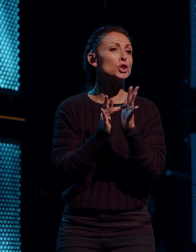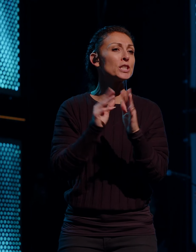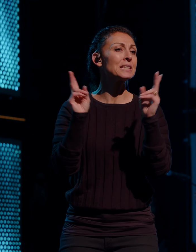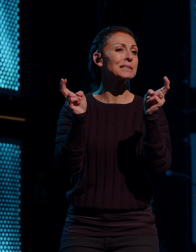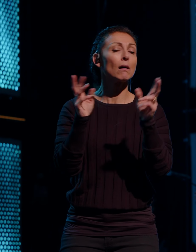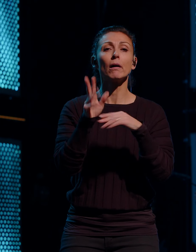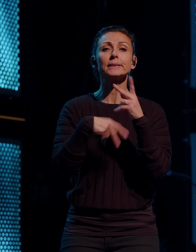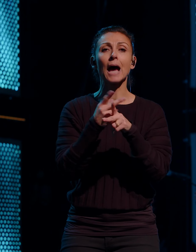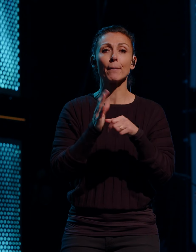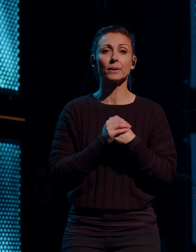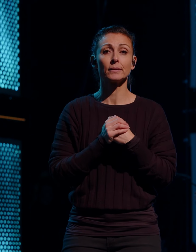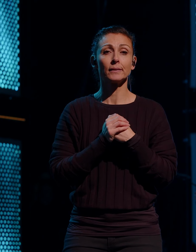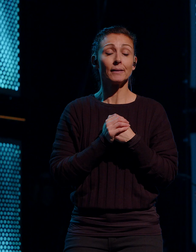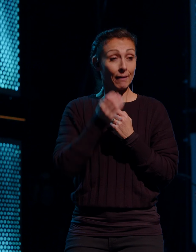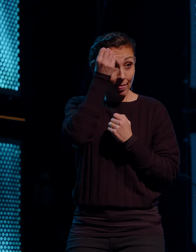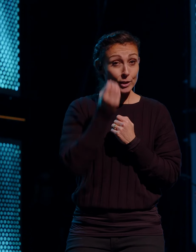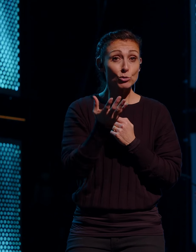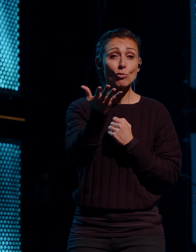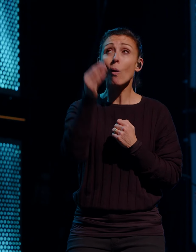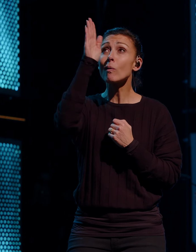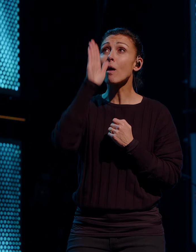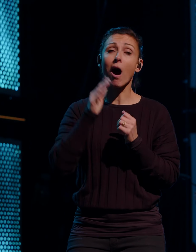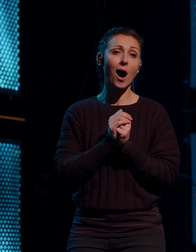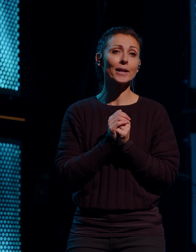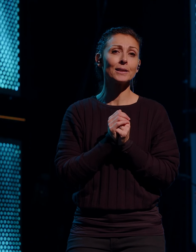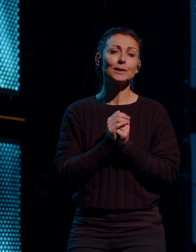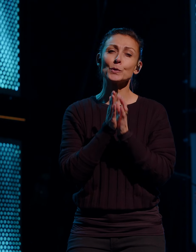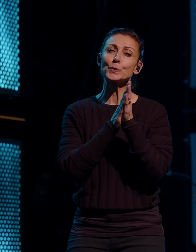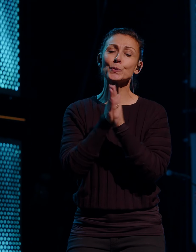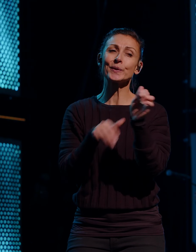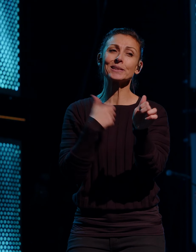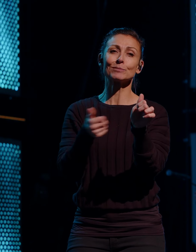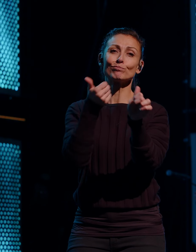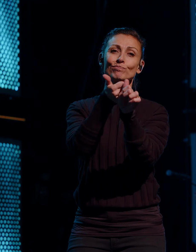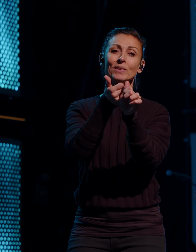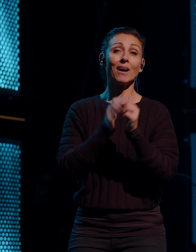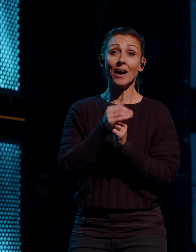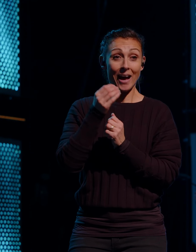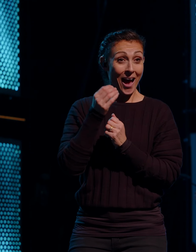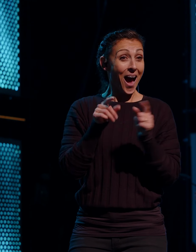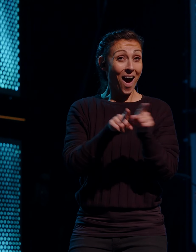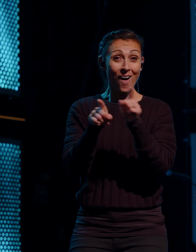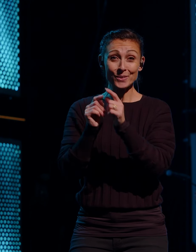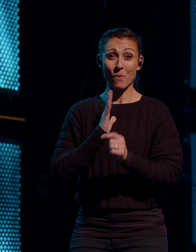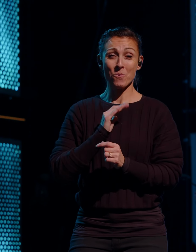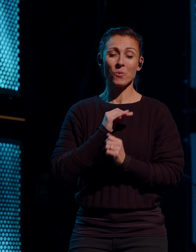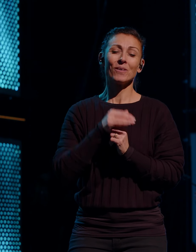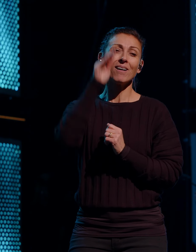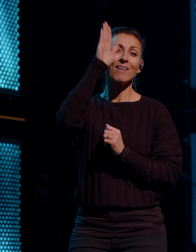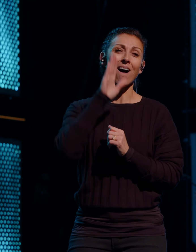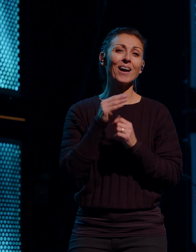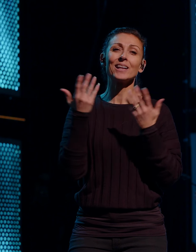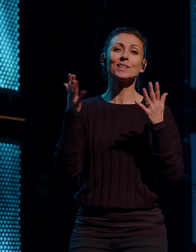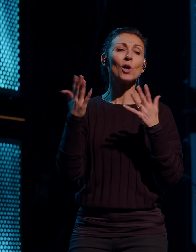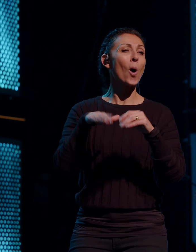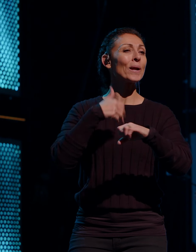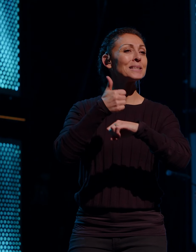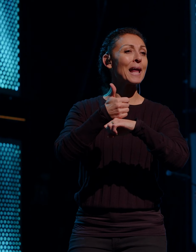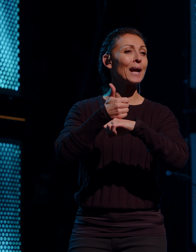for us. I mean, all of these situations, God is creating the opportunities for the right people to be